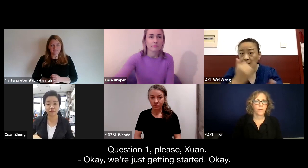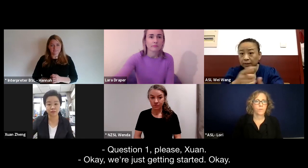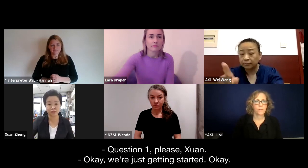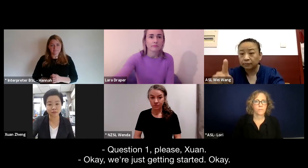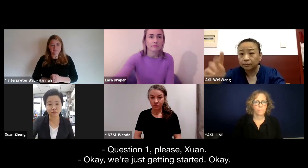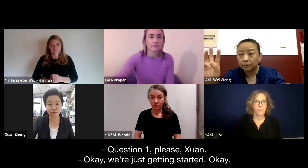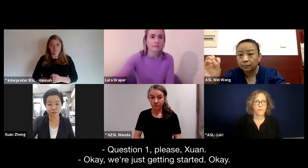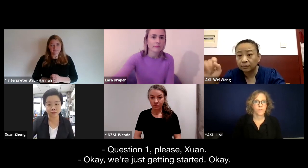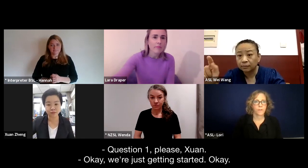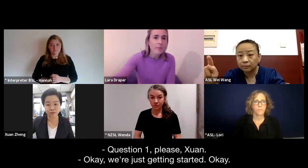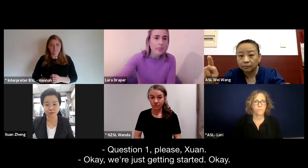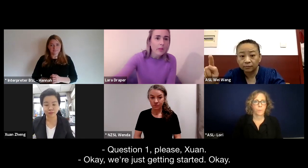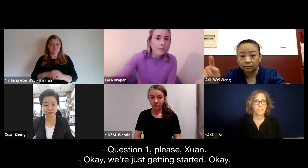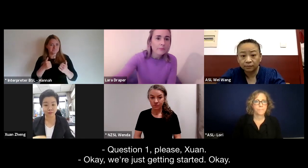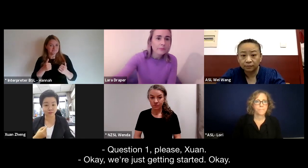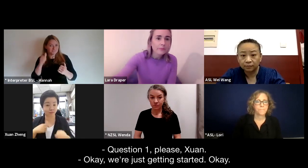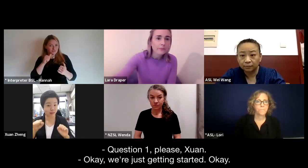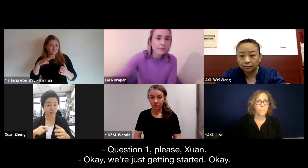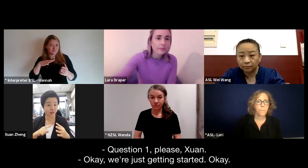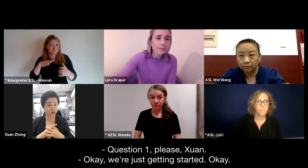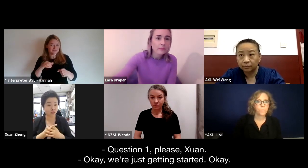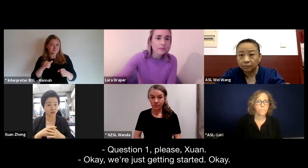Okay, we're just getting started. One moment.